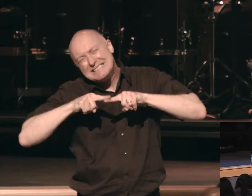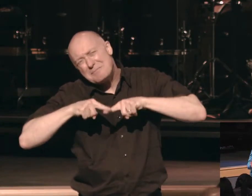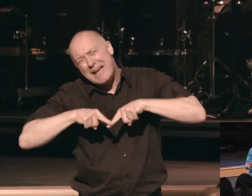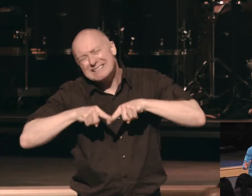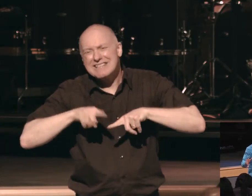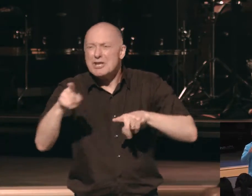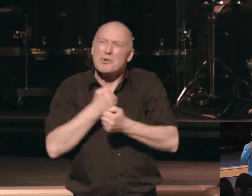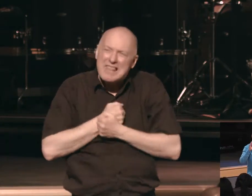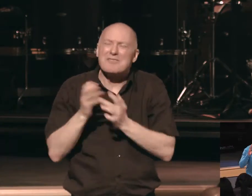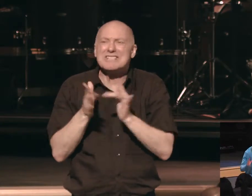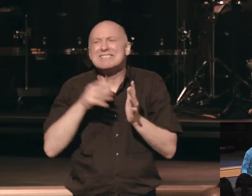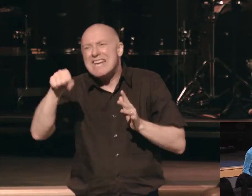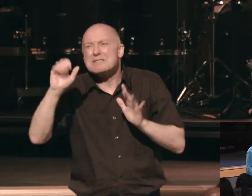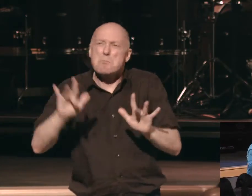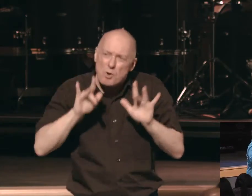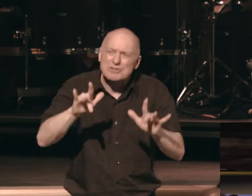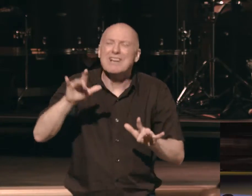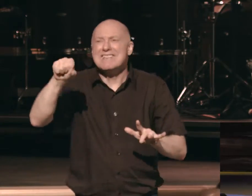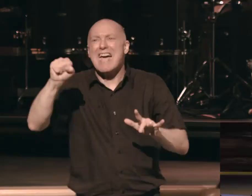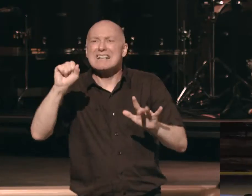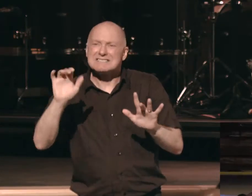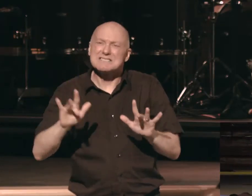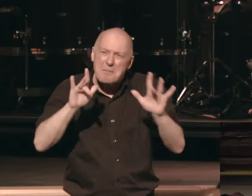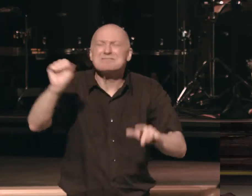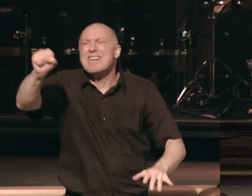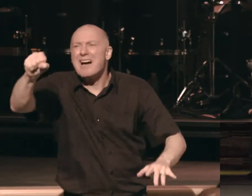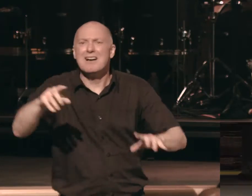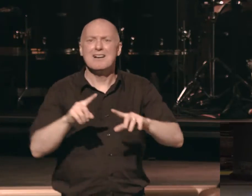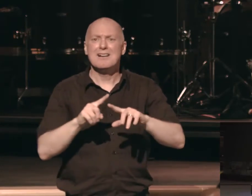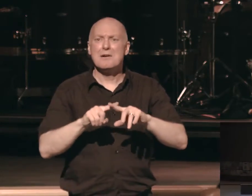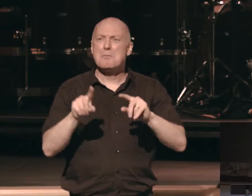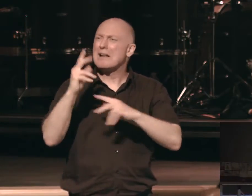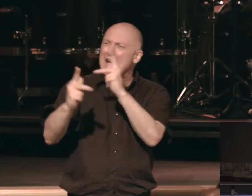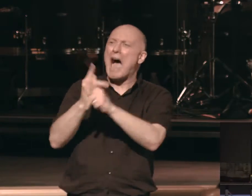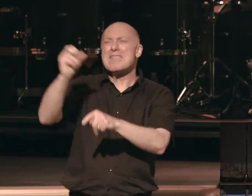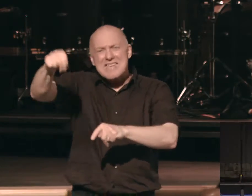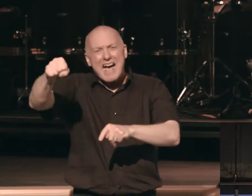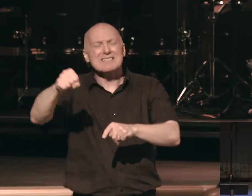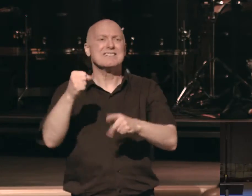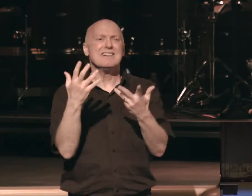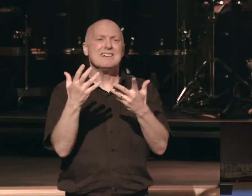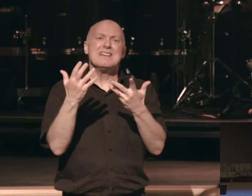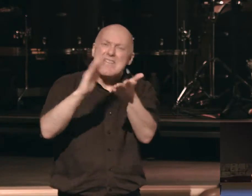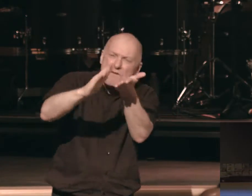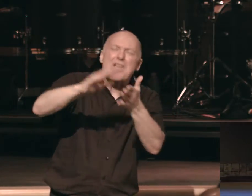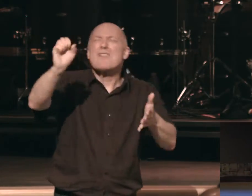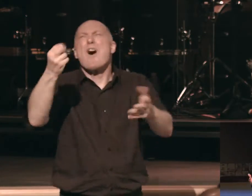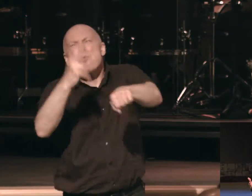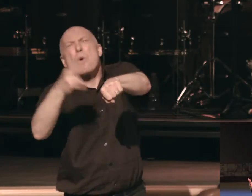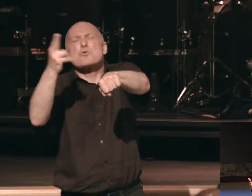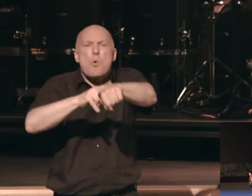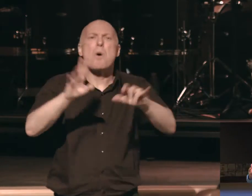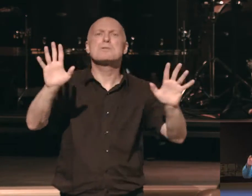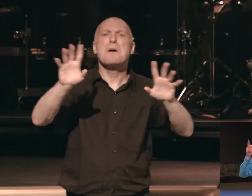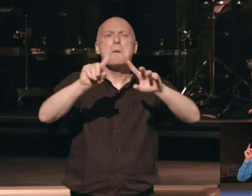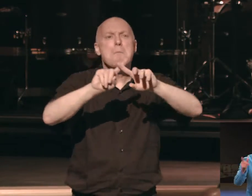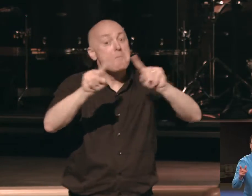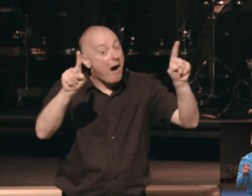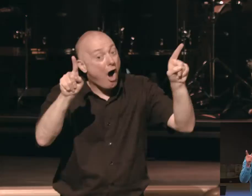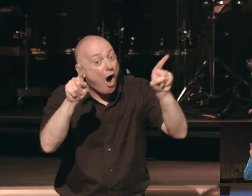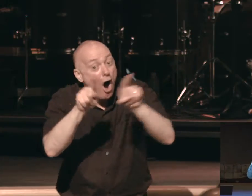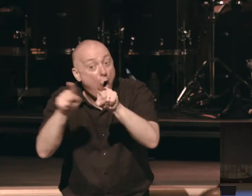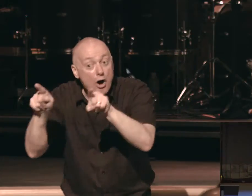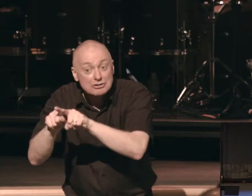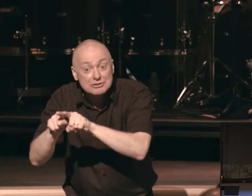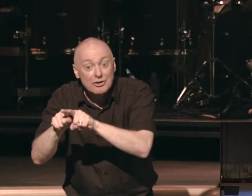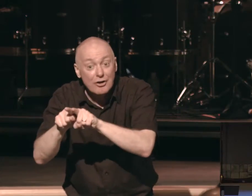he's love, yes. He's mercy, yes. He's compassionate, yes. He's so kind, yes. He's forgiving, of course. But he's